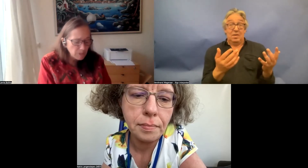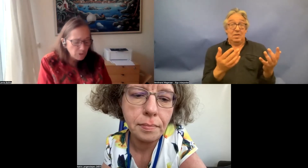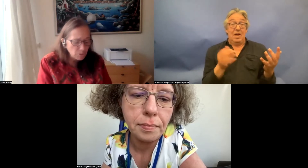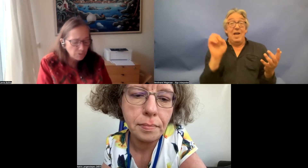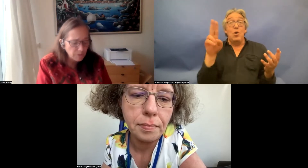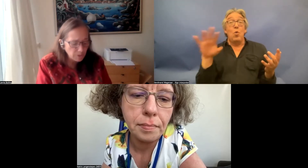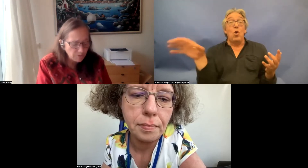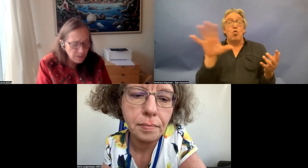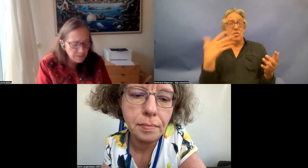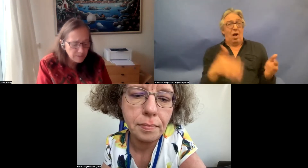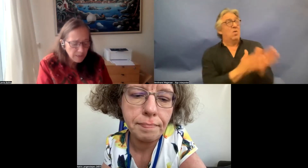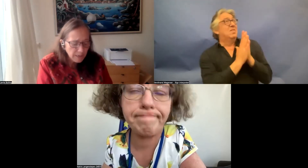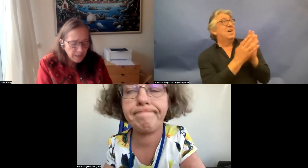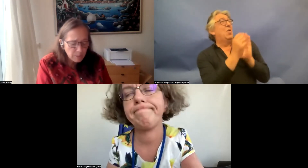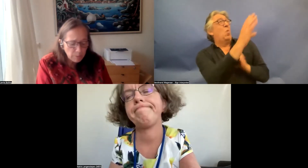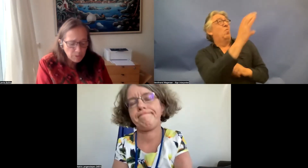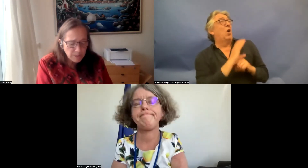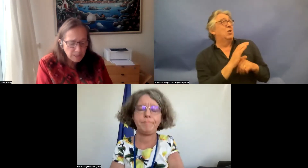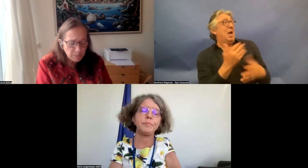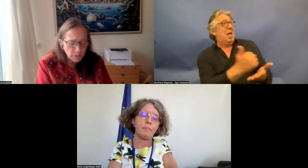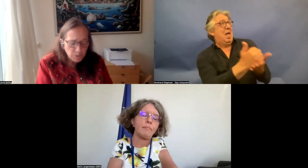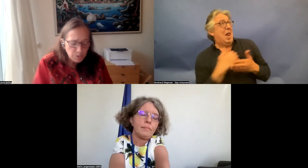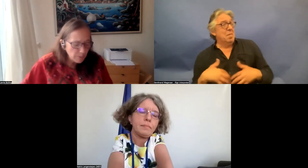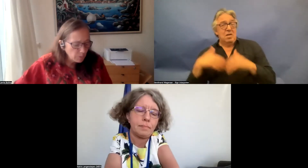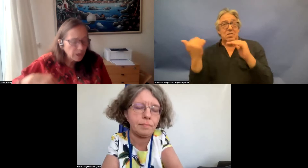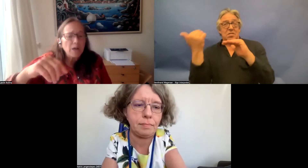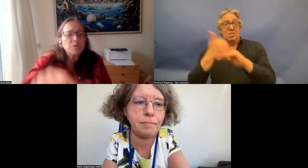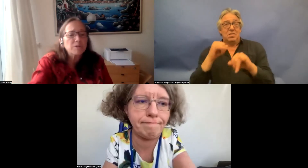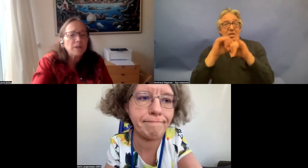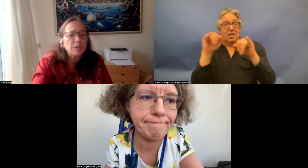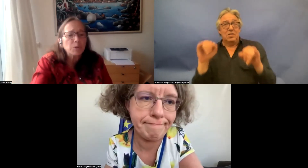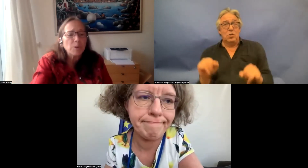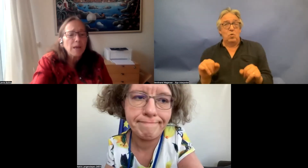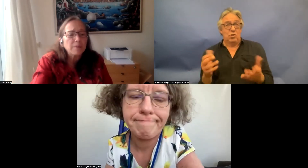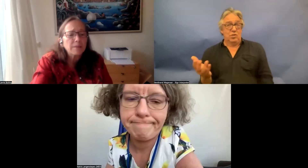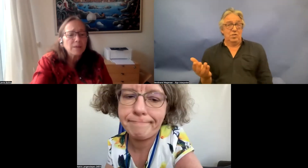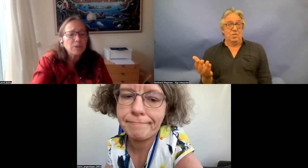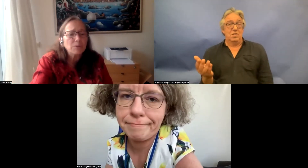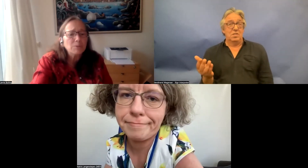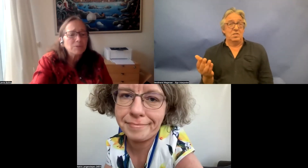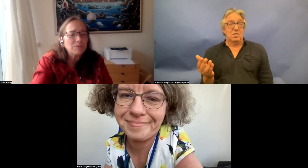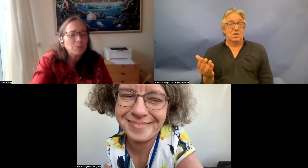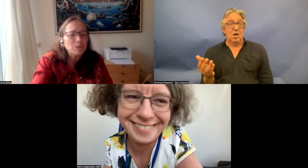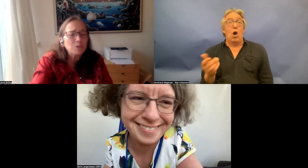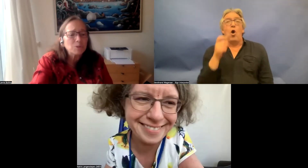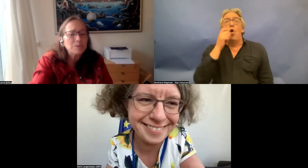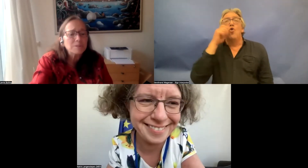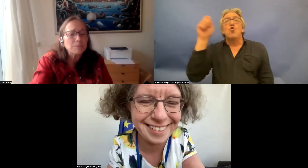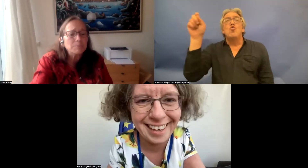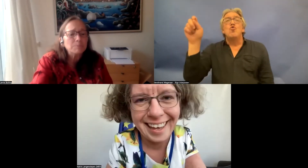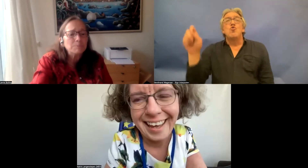the misuse of EU funds in the member states, but also in neighboring countries and Ukraine? Thank you. The floor is